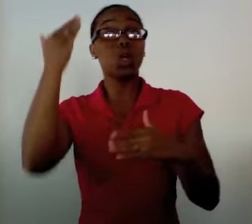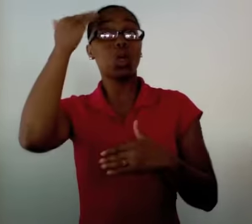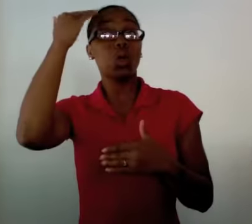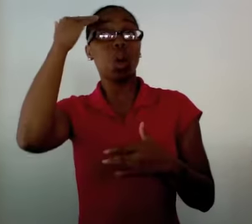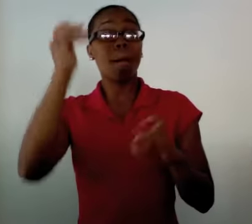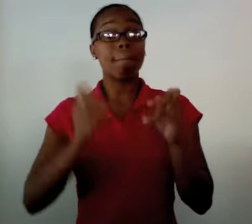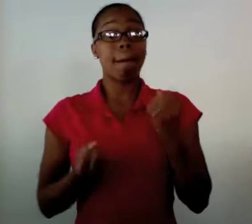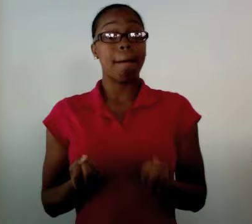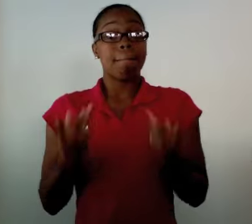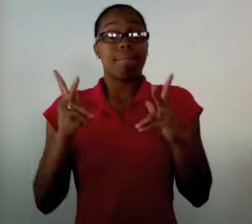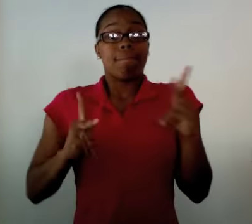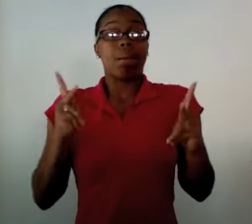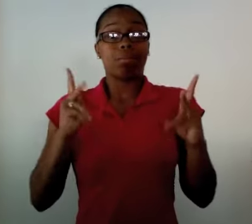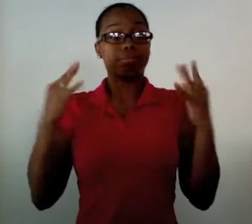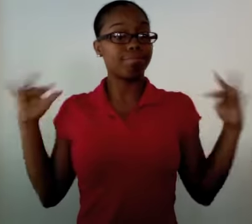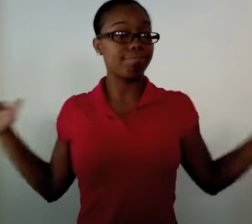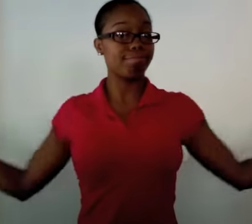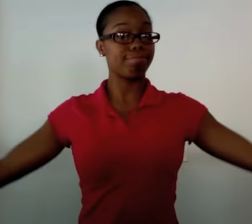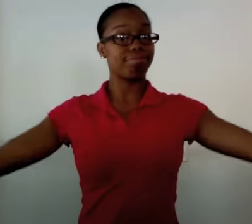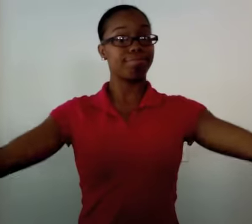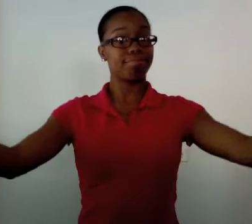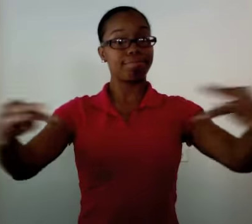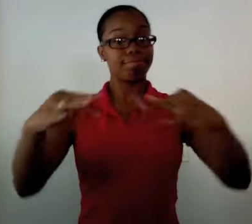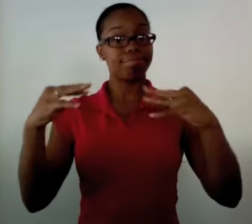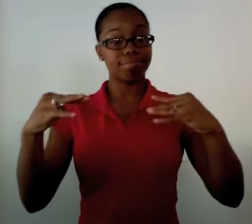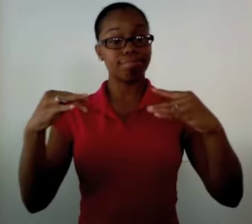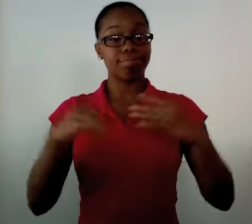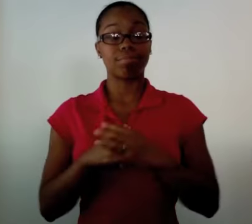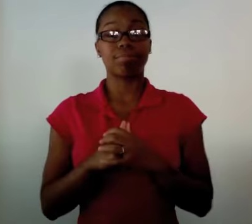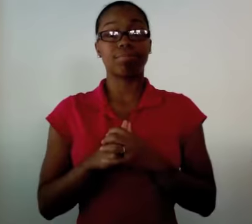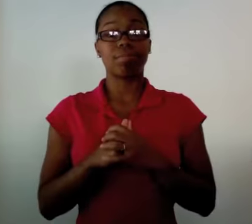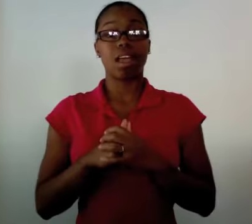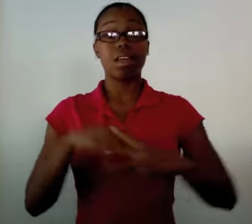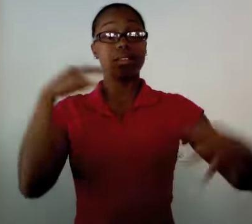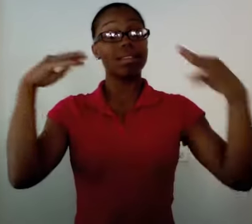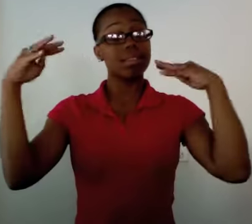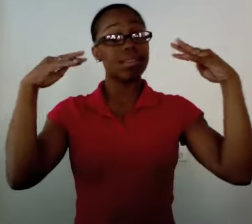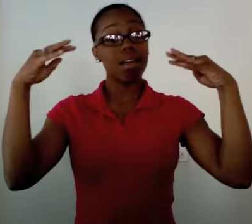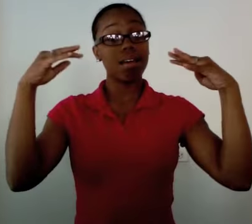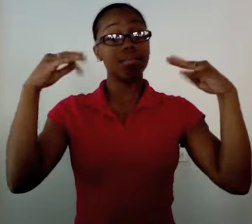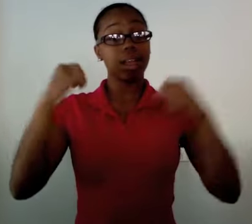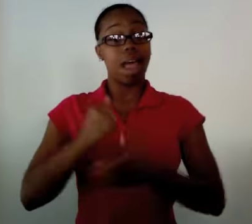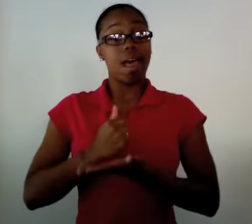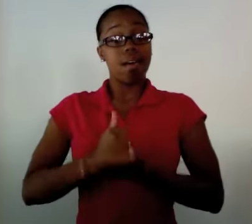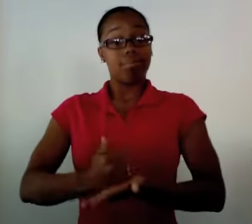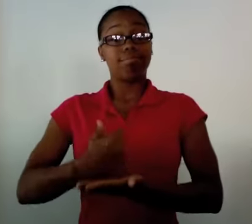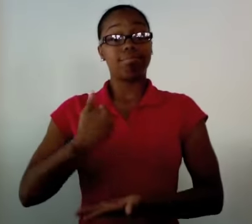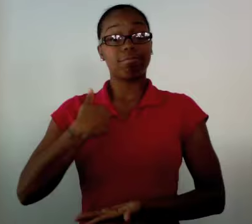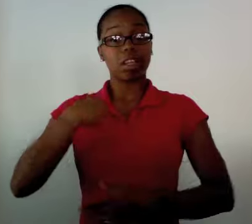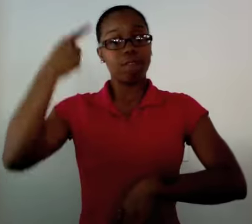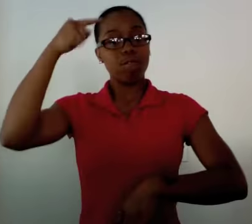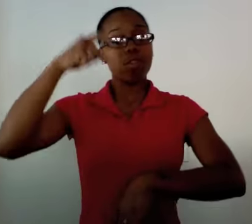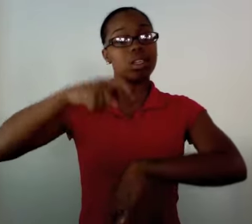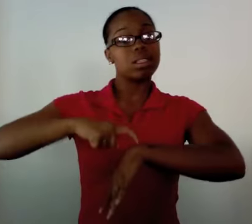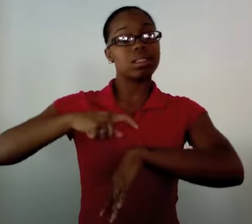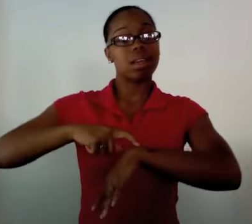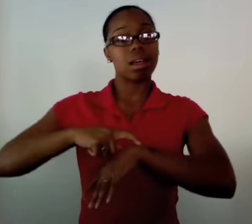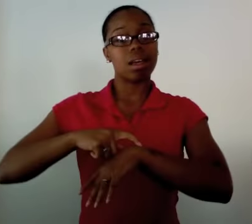the micro noises you're receiving. And sound places us in time as well, because sound always has time embedded in